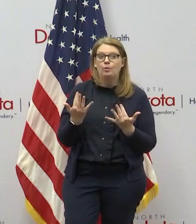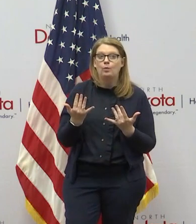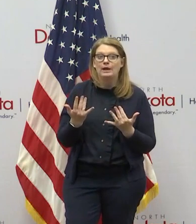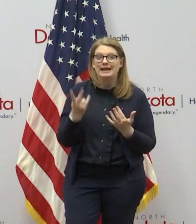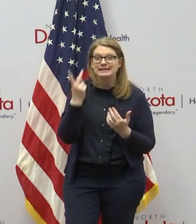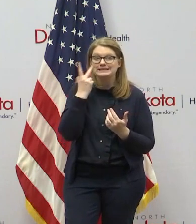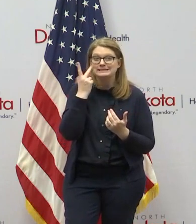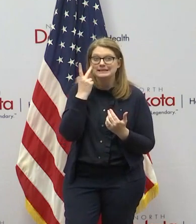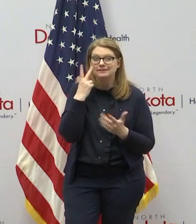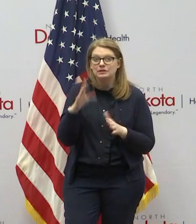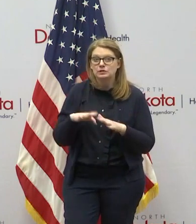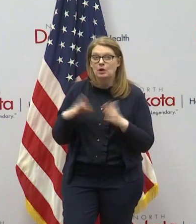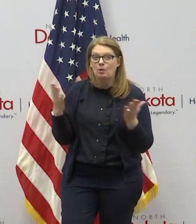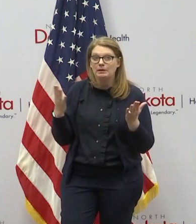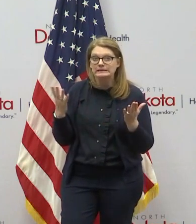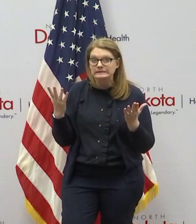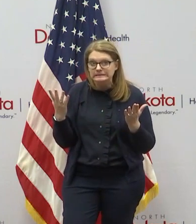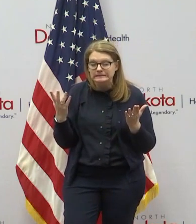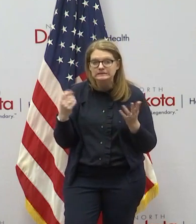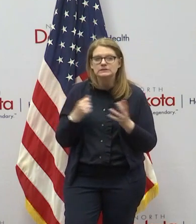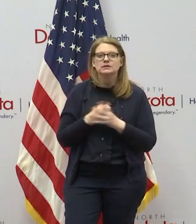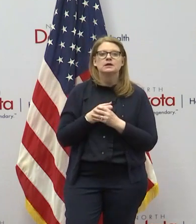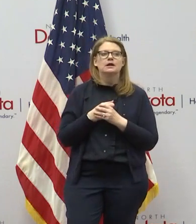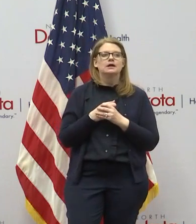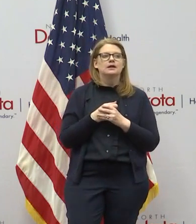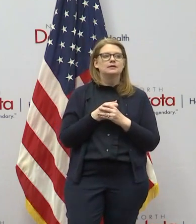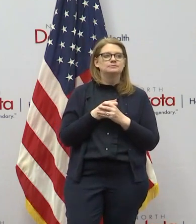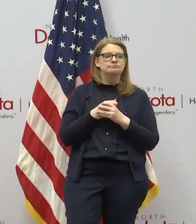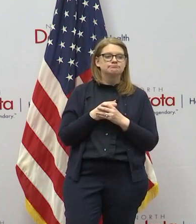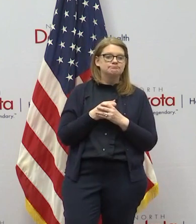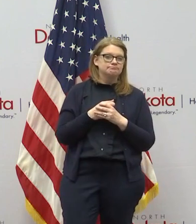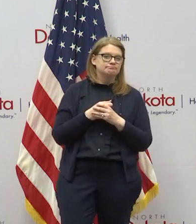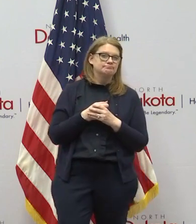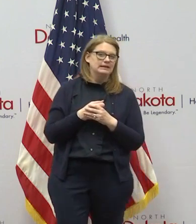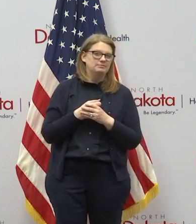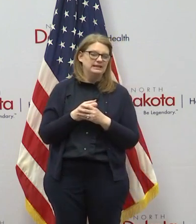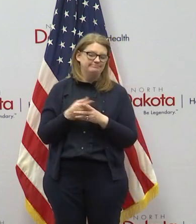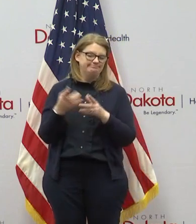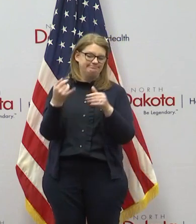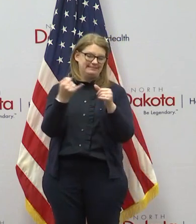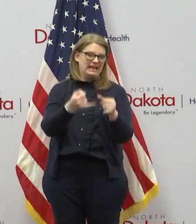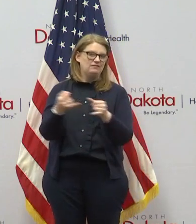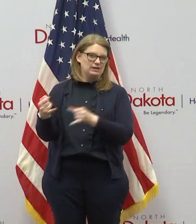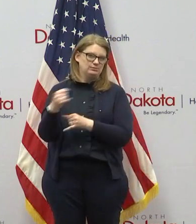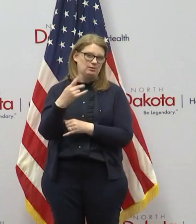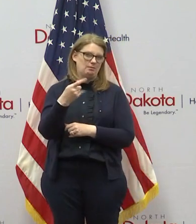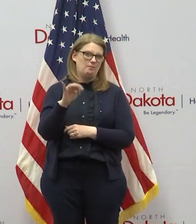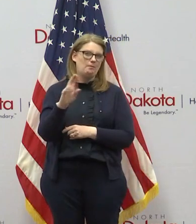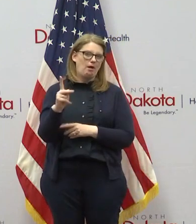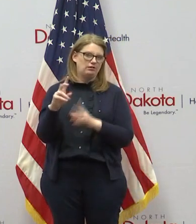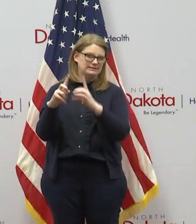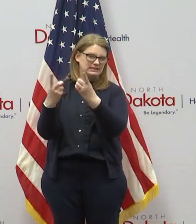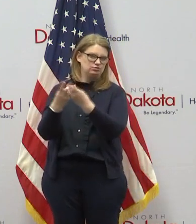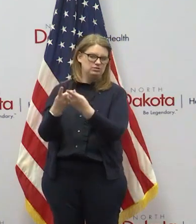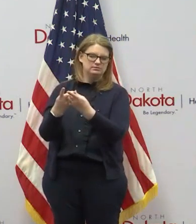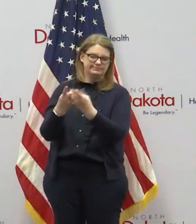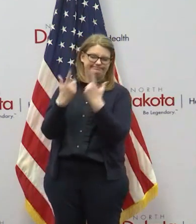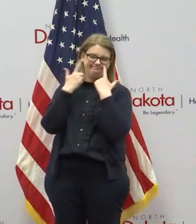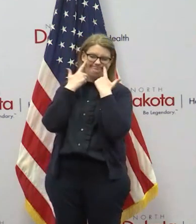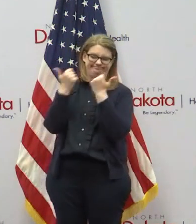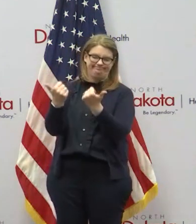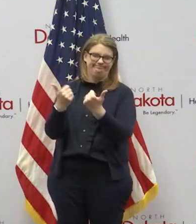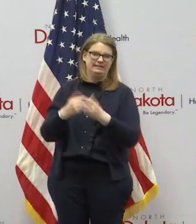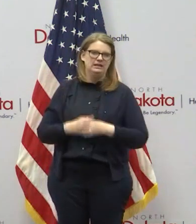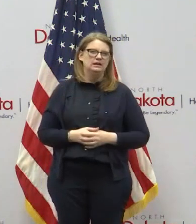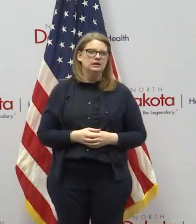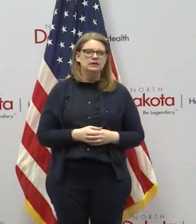those leagues are operating again. And I think that would be up to individual park districts in terms of how they think they want to do that. I